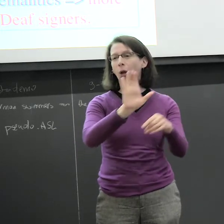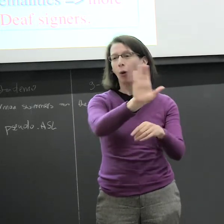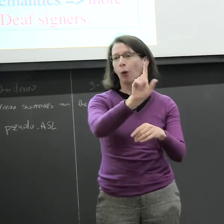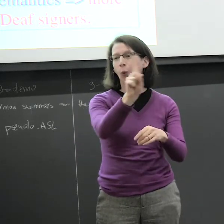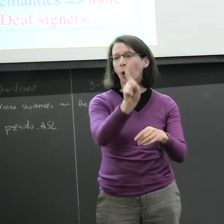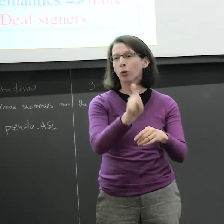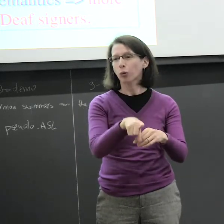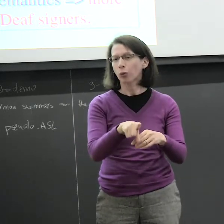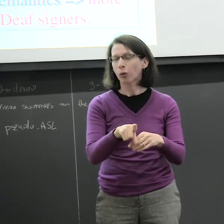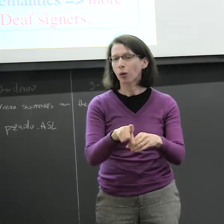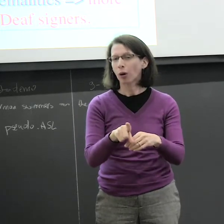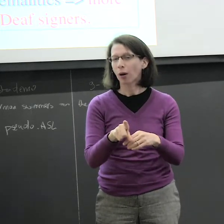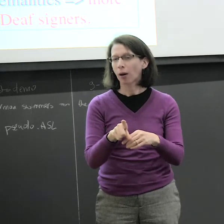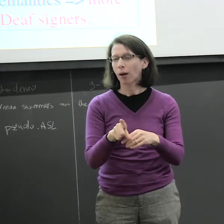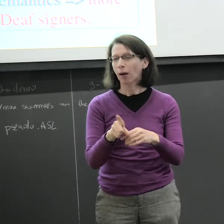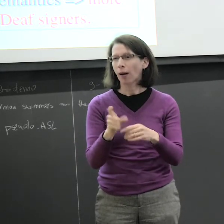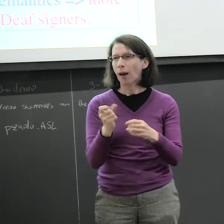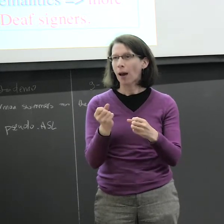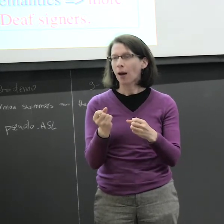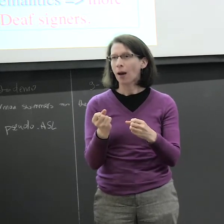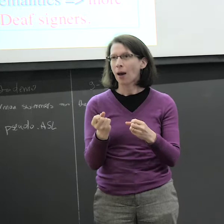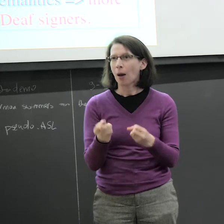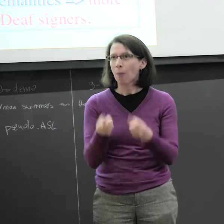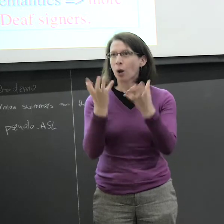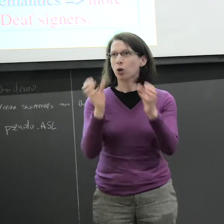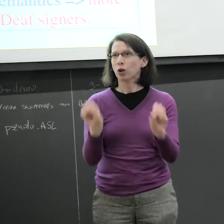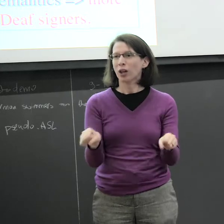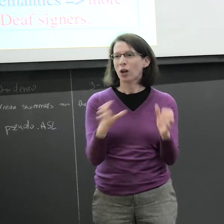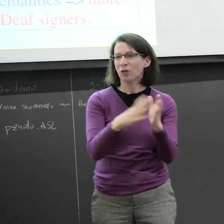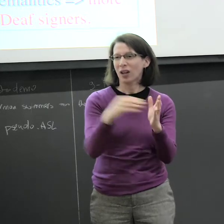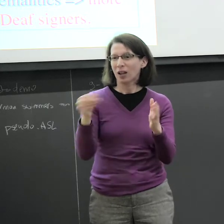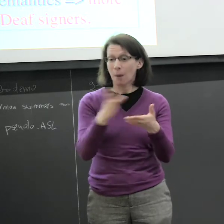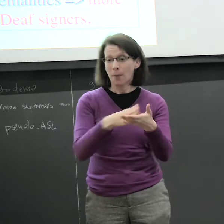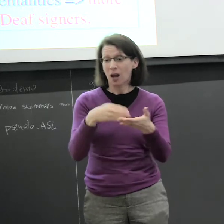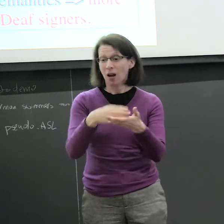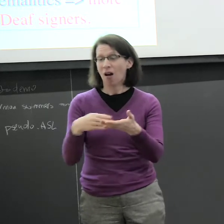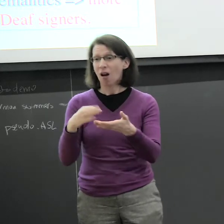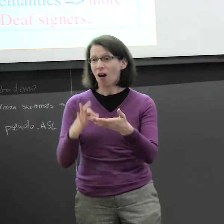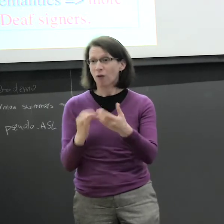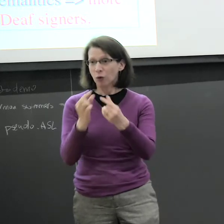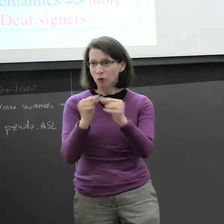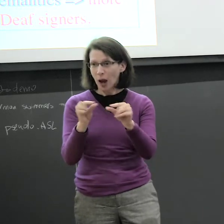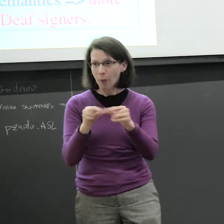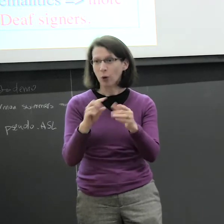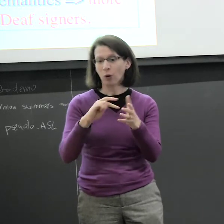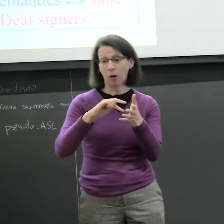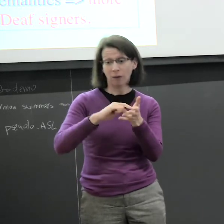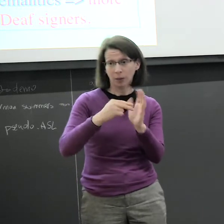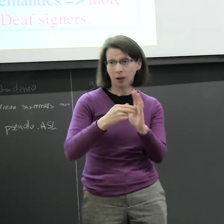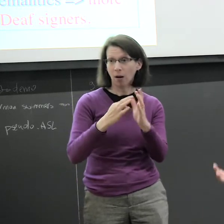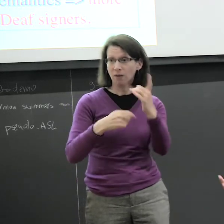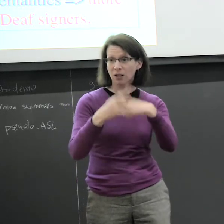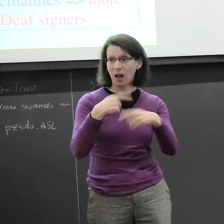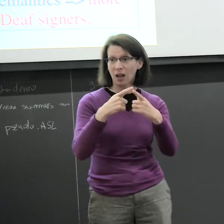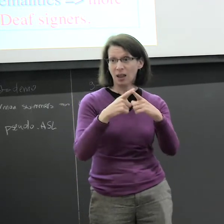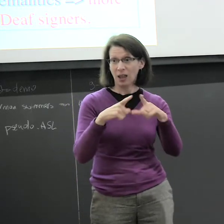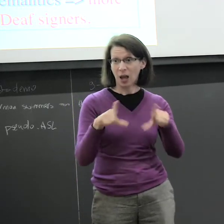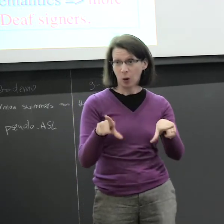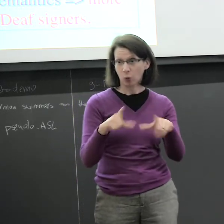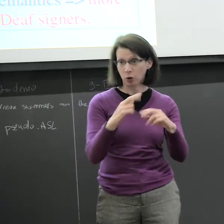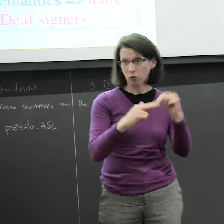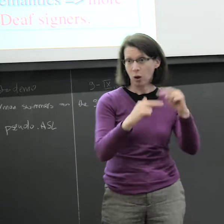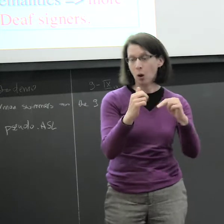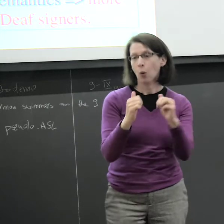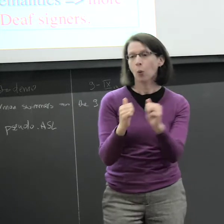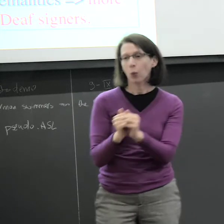which is to what extent can you replicate aspects of the grammar or meaning of sign language construction with co-speech gestures